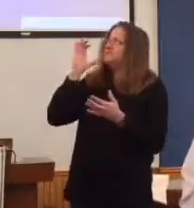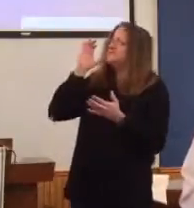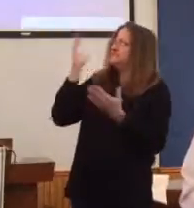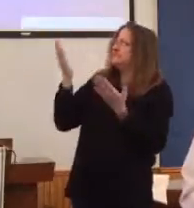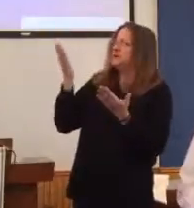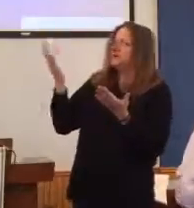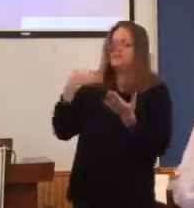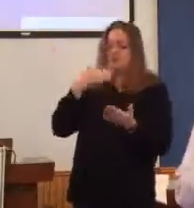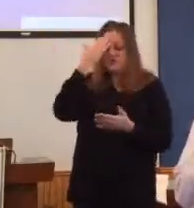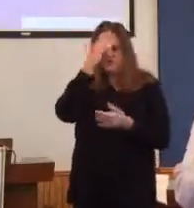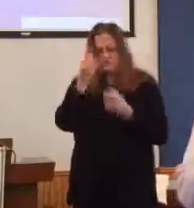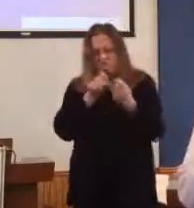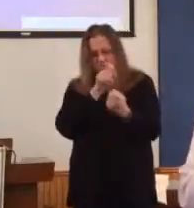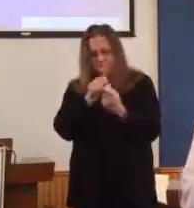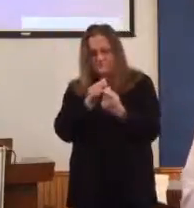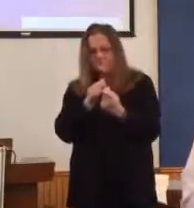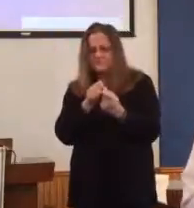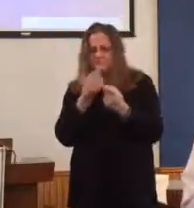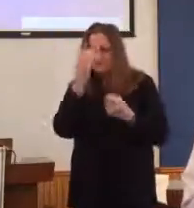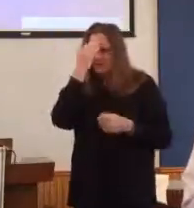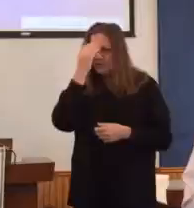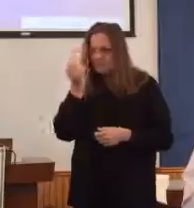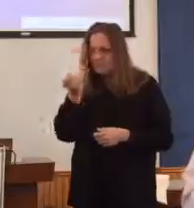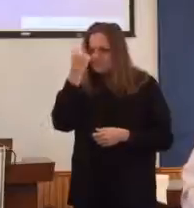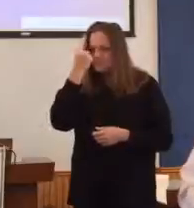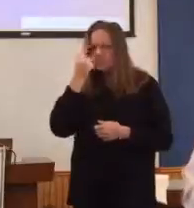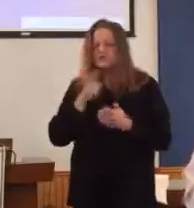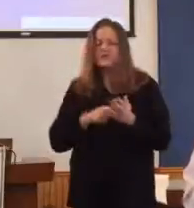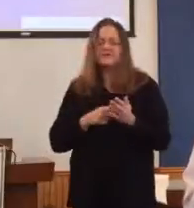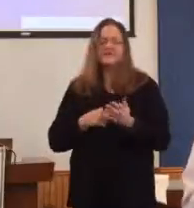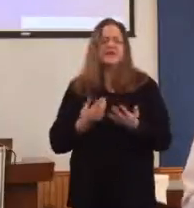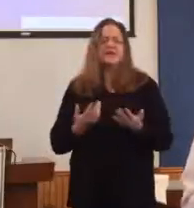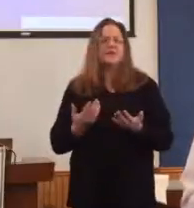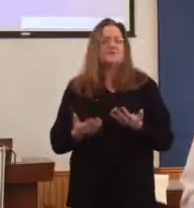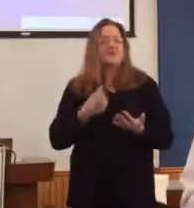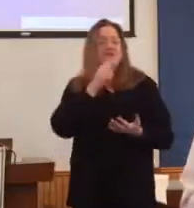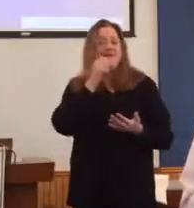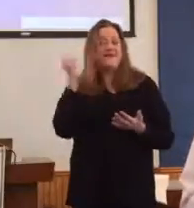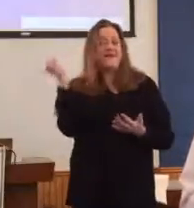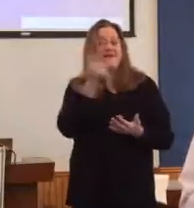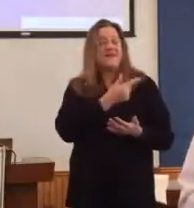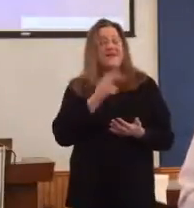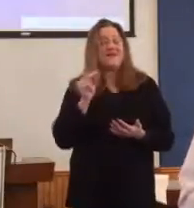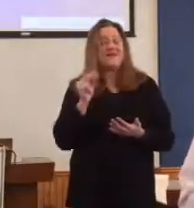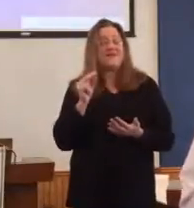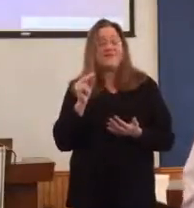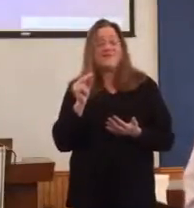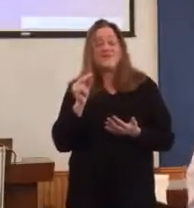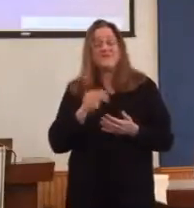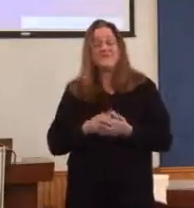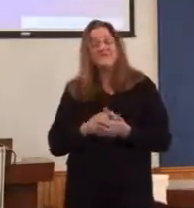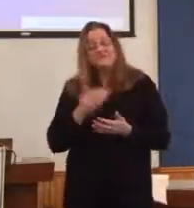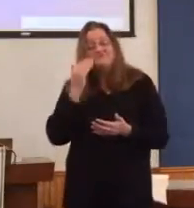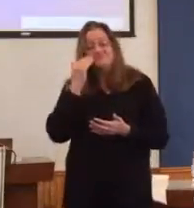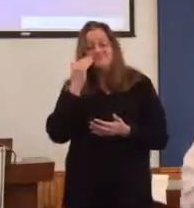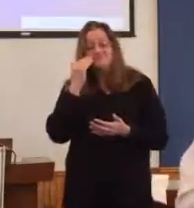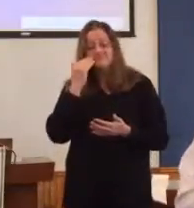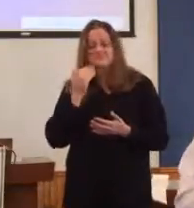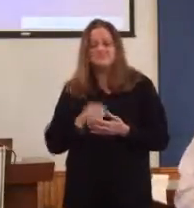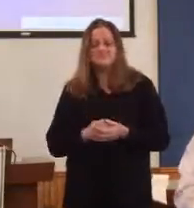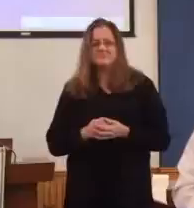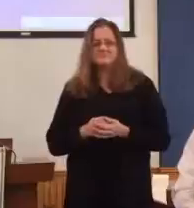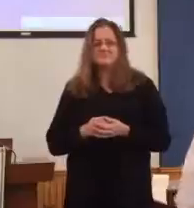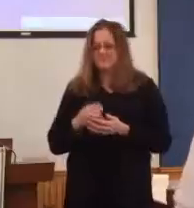How many of us really understand? Probably not many. Probably not. At least when